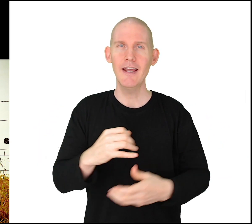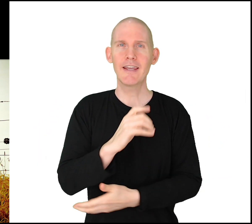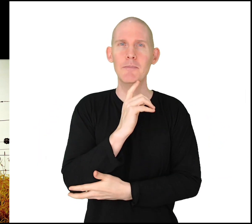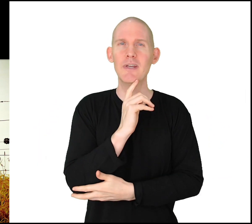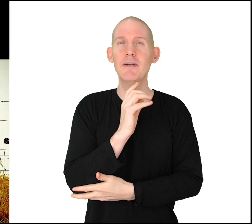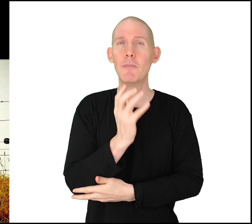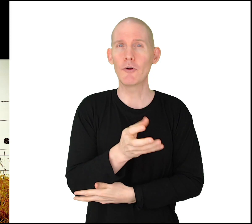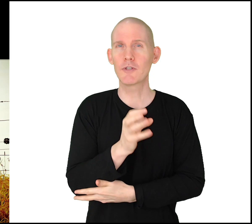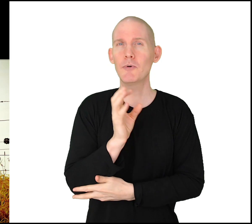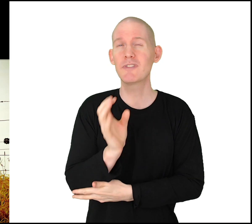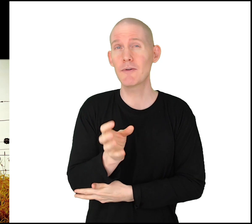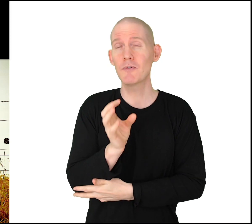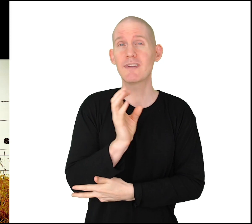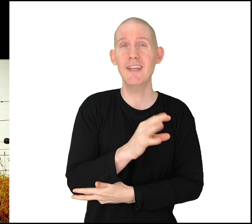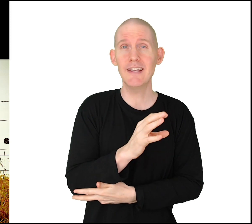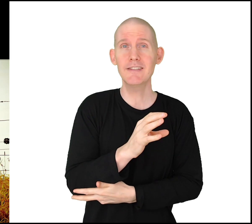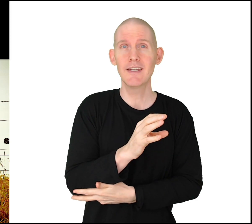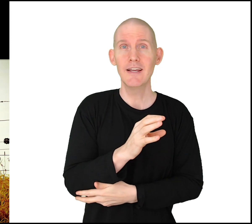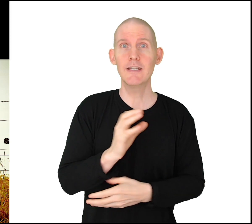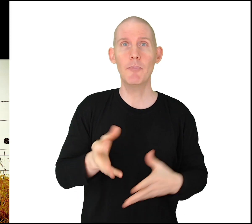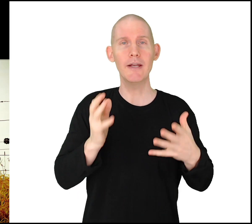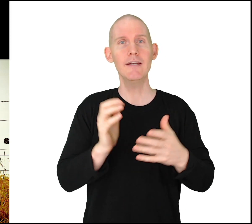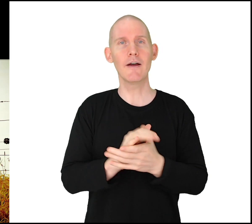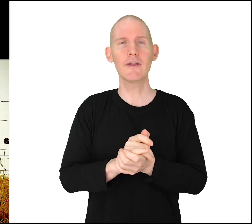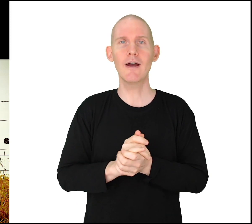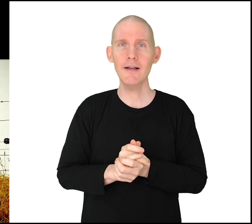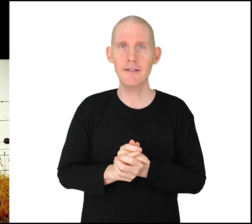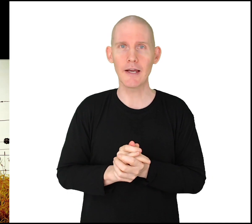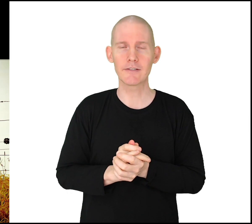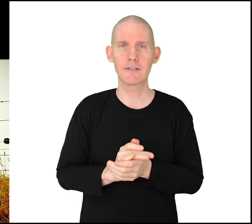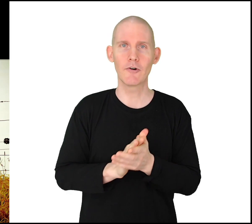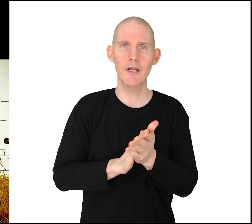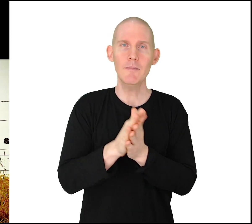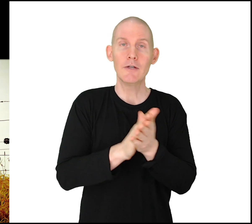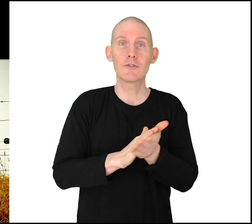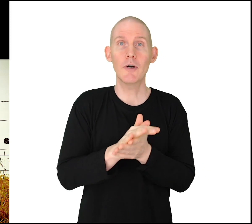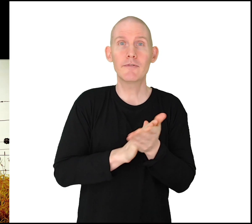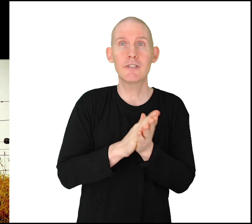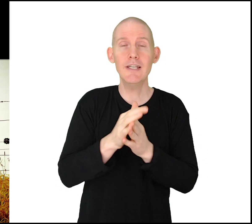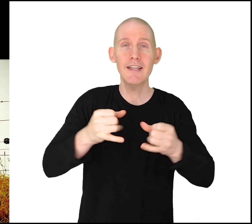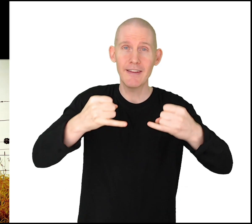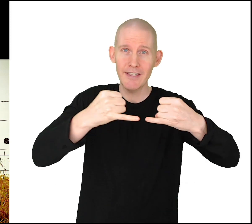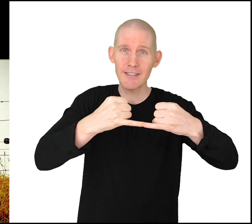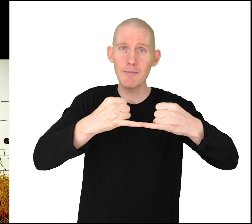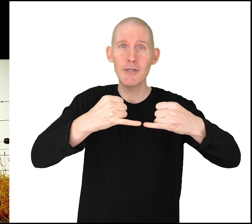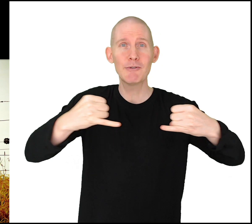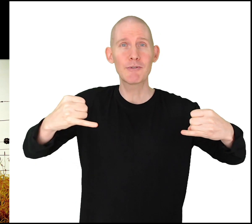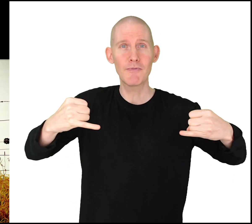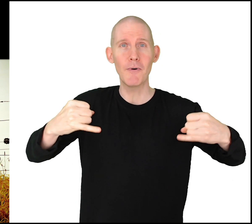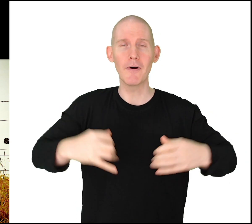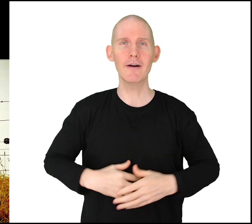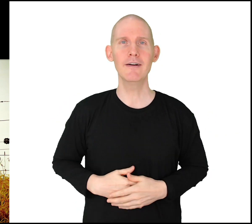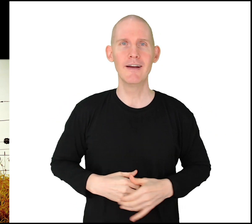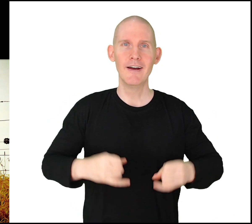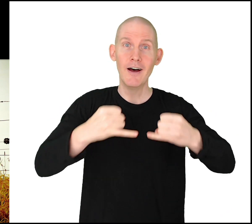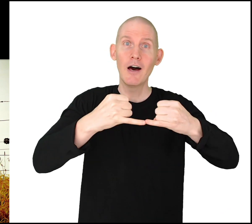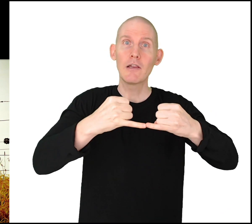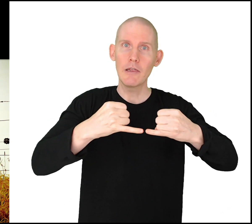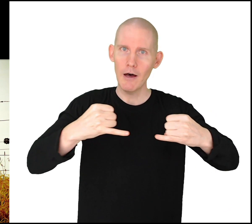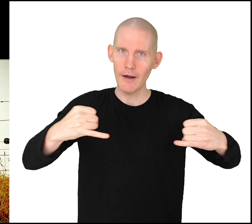can mean multiple different things depending on the context. Okay, so I've seen that this can be used for